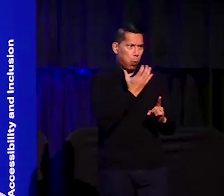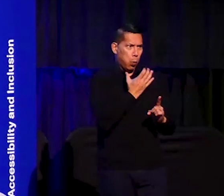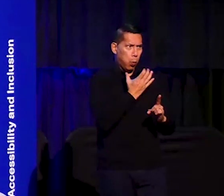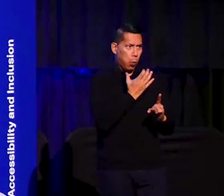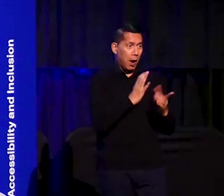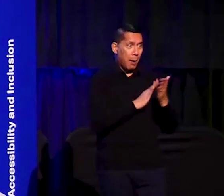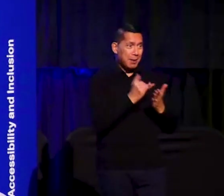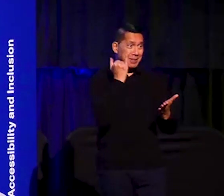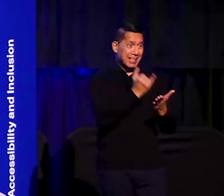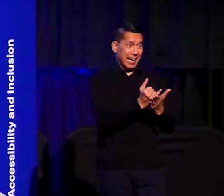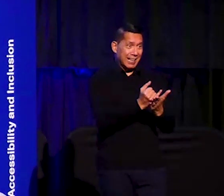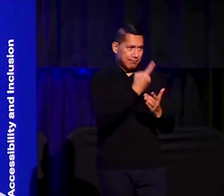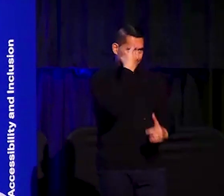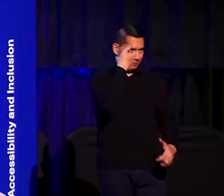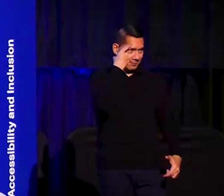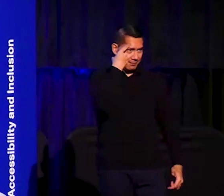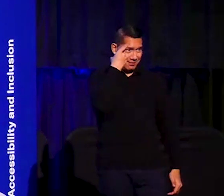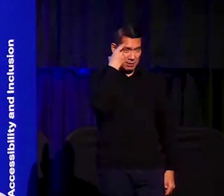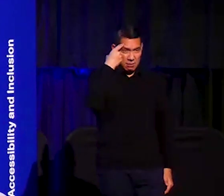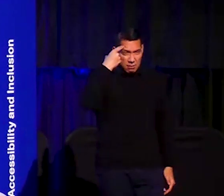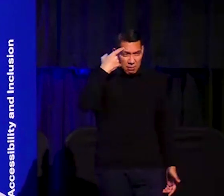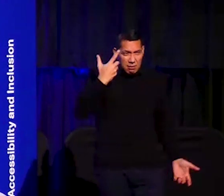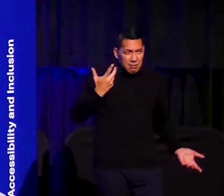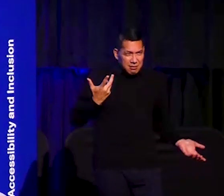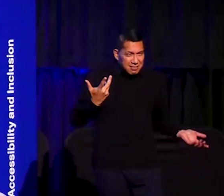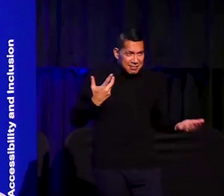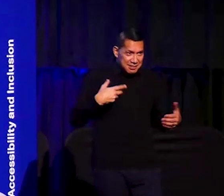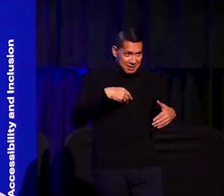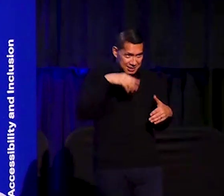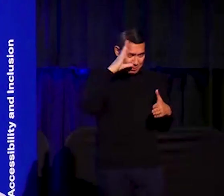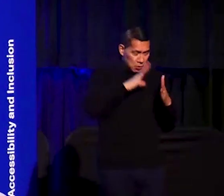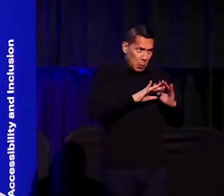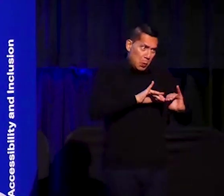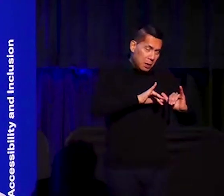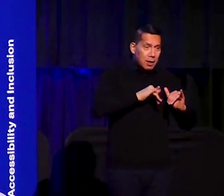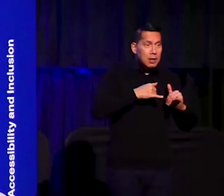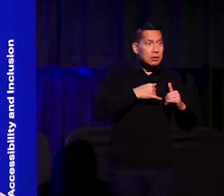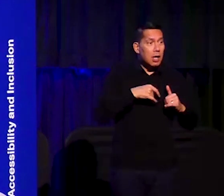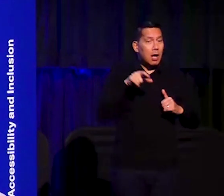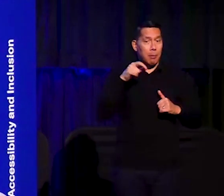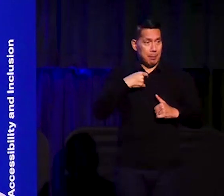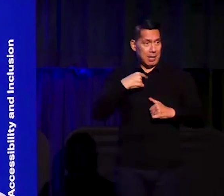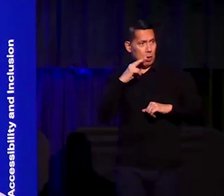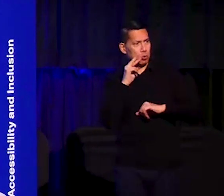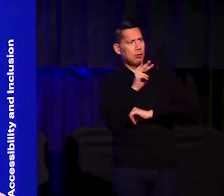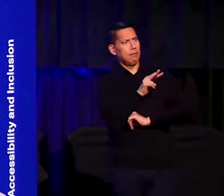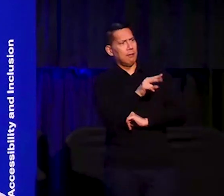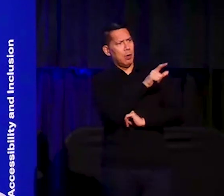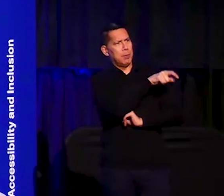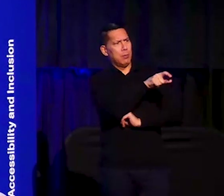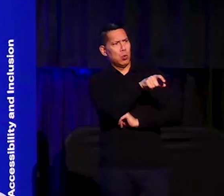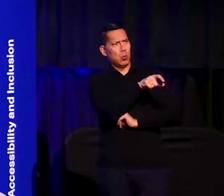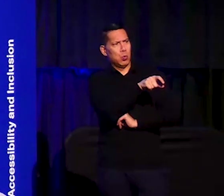mistake. And so the determination to like, well, I better get this right. So as an observer of the user research, you can